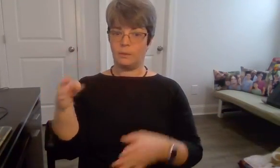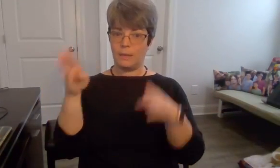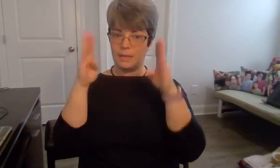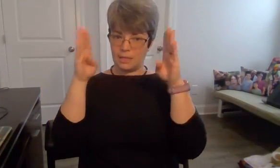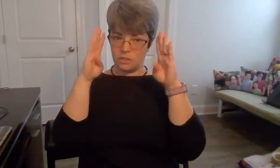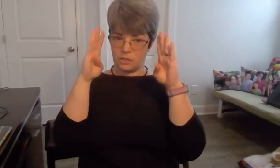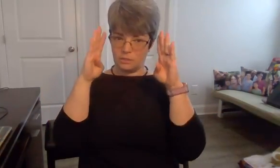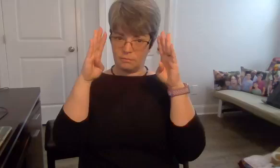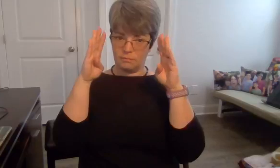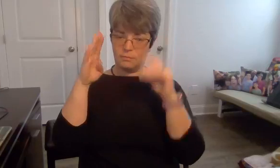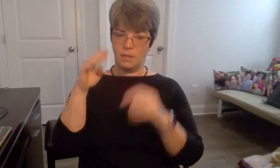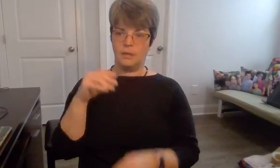pay attention,